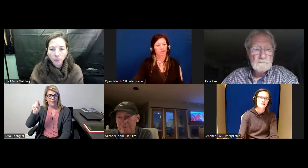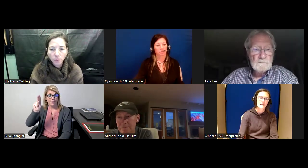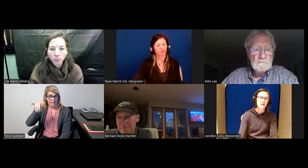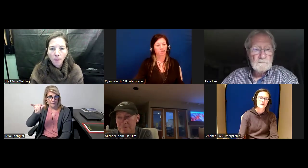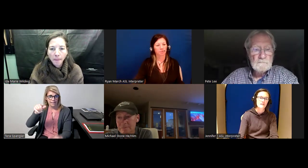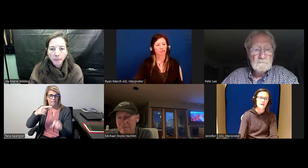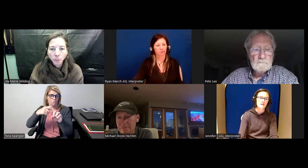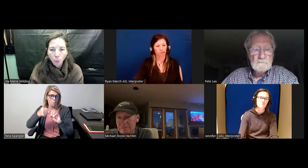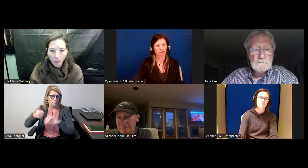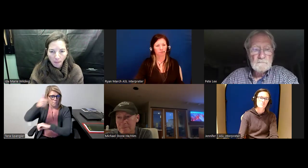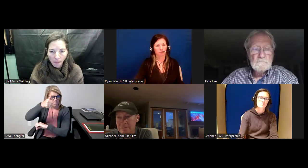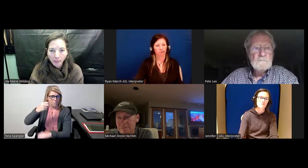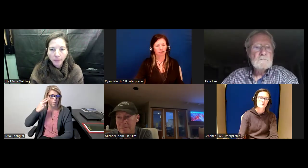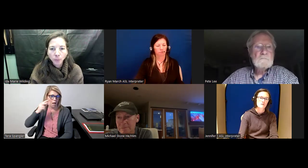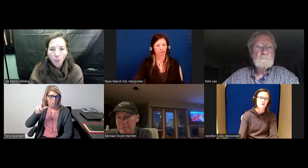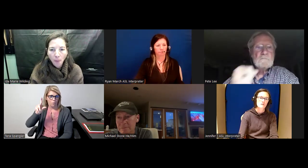And Tanny Anthony